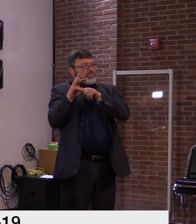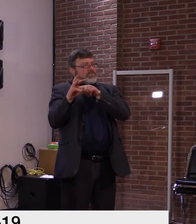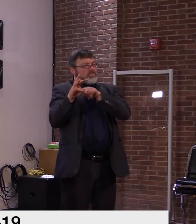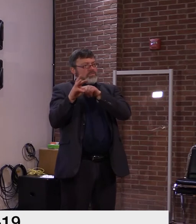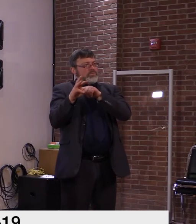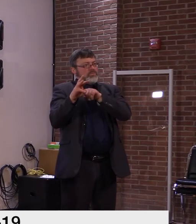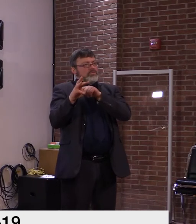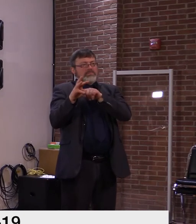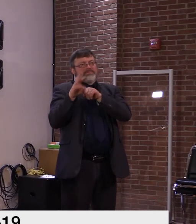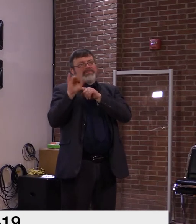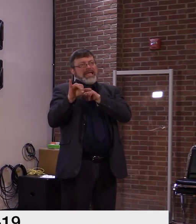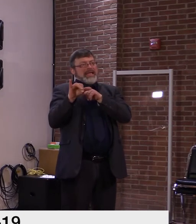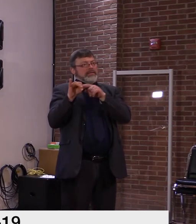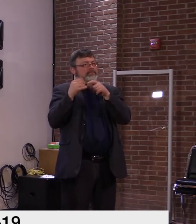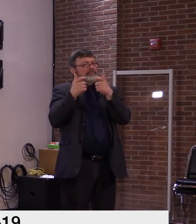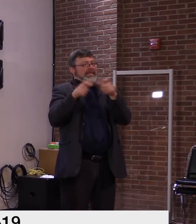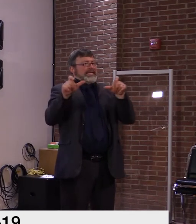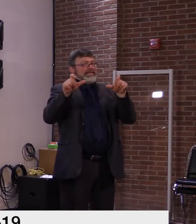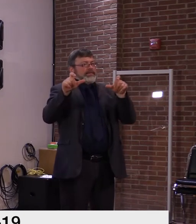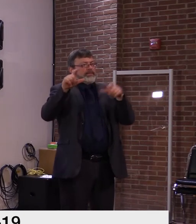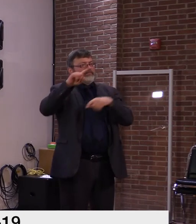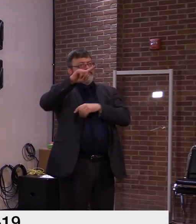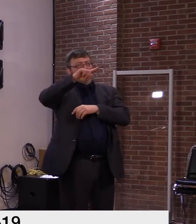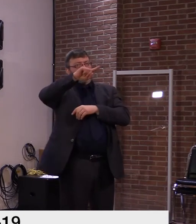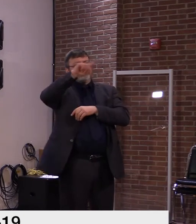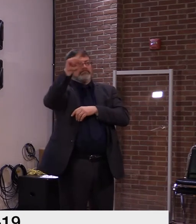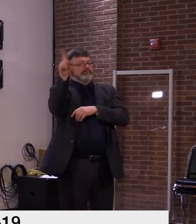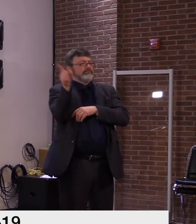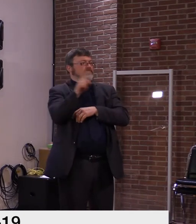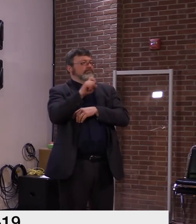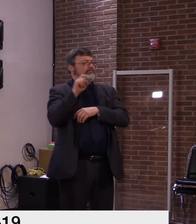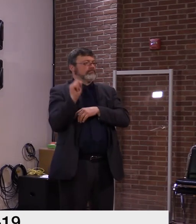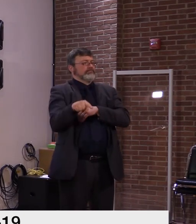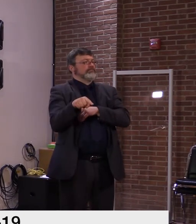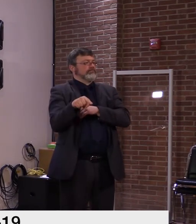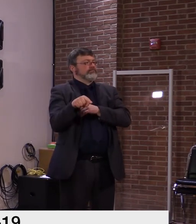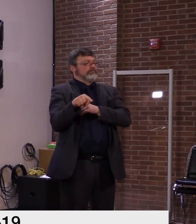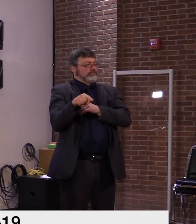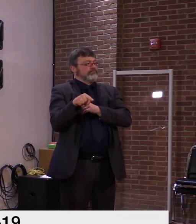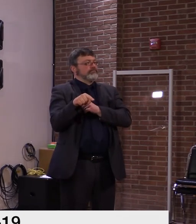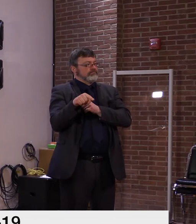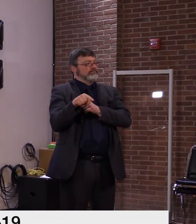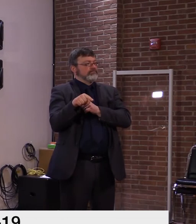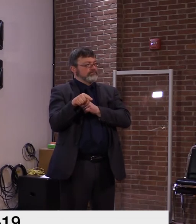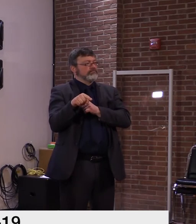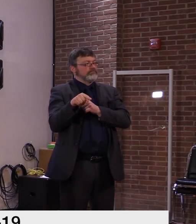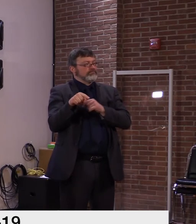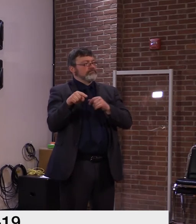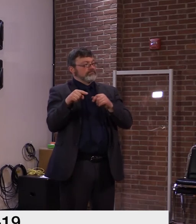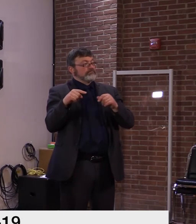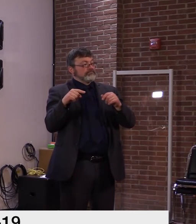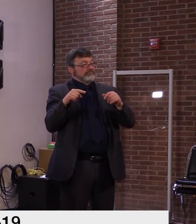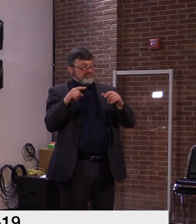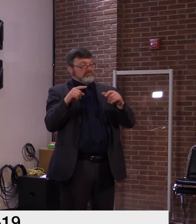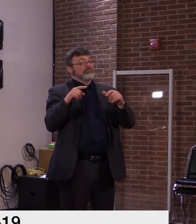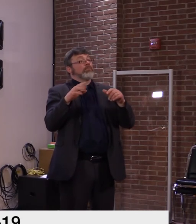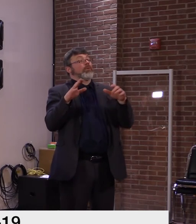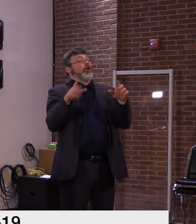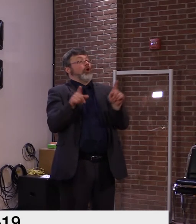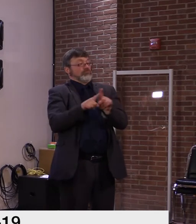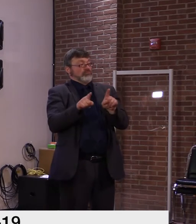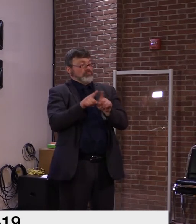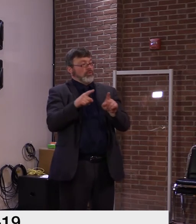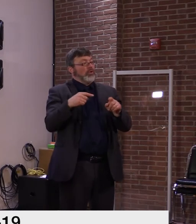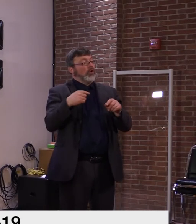if we don't do that. But that doesn't mean we're ever going to sacrifice the safety of our schools. We made a consistent point, I think, that we